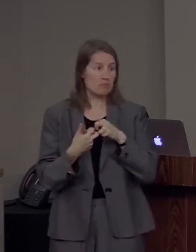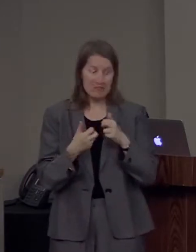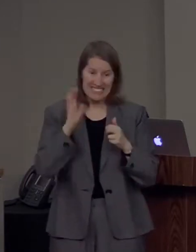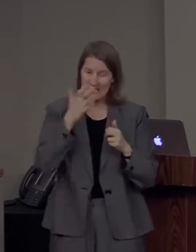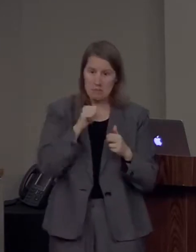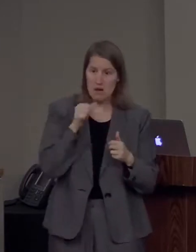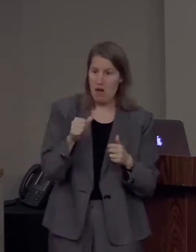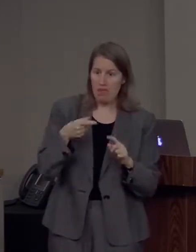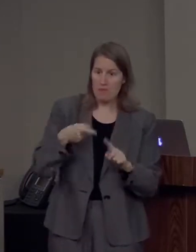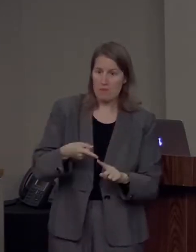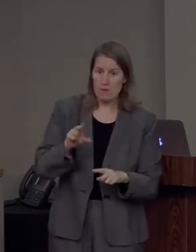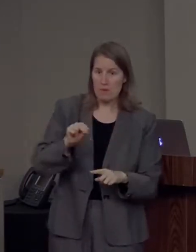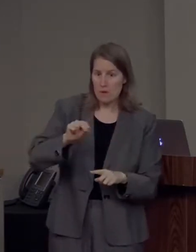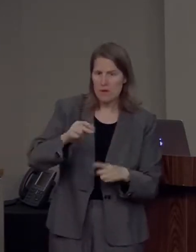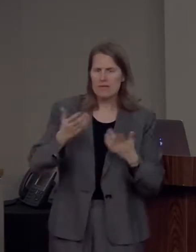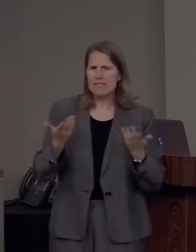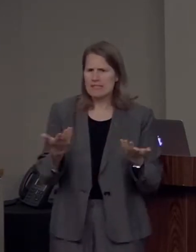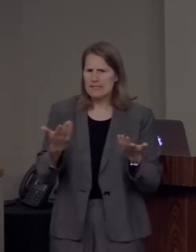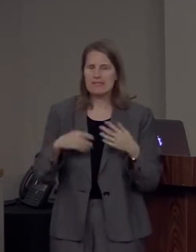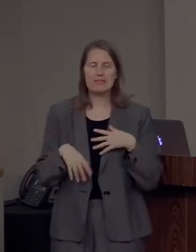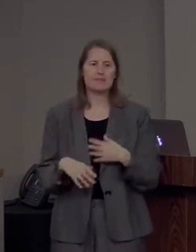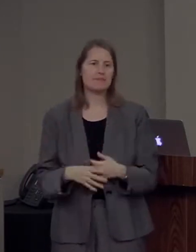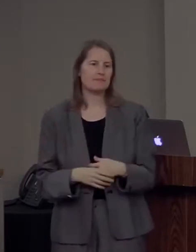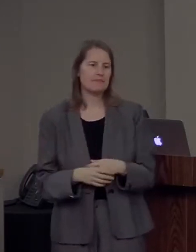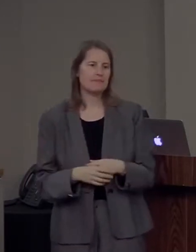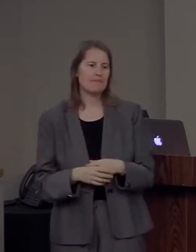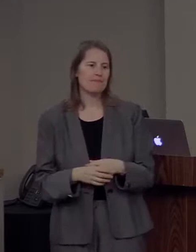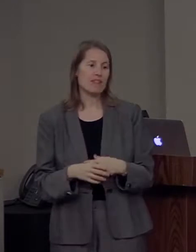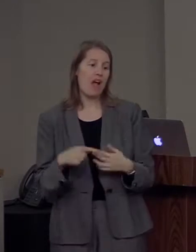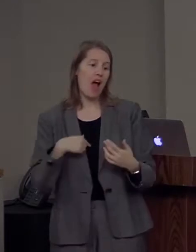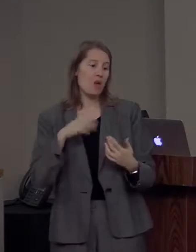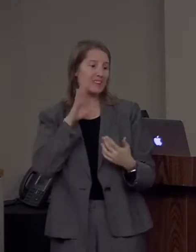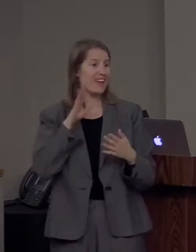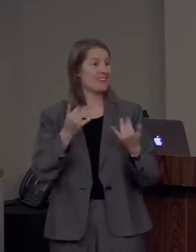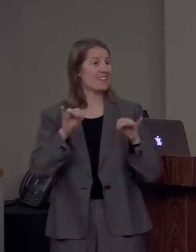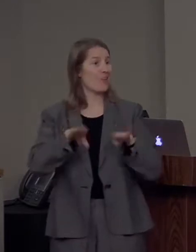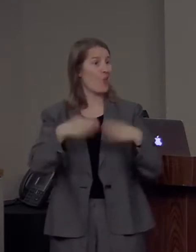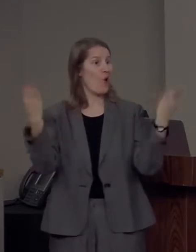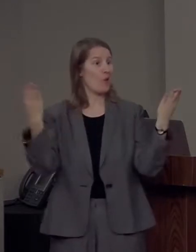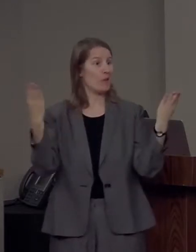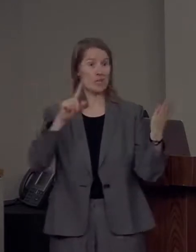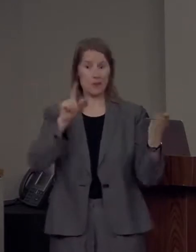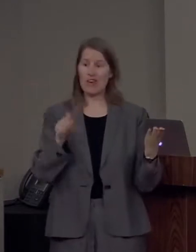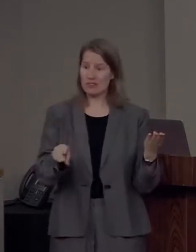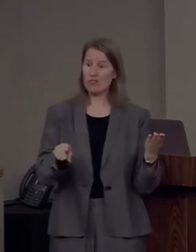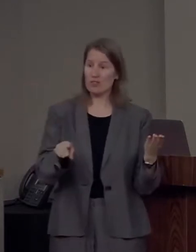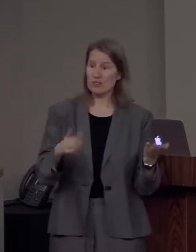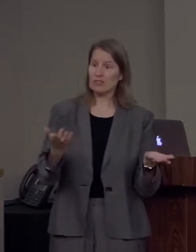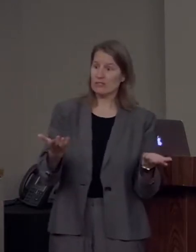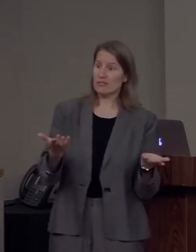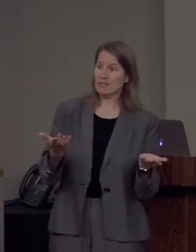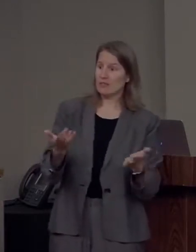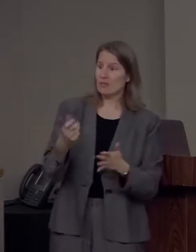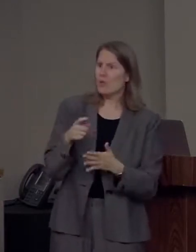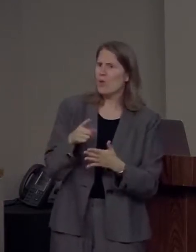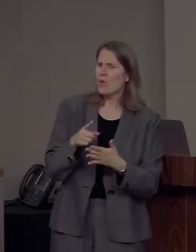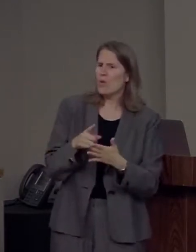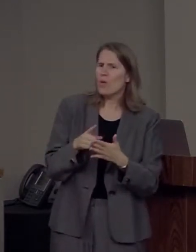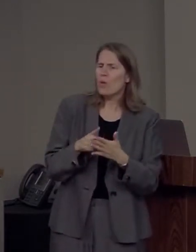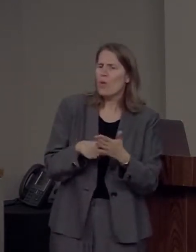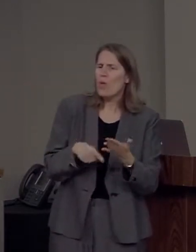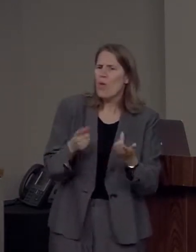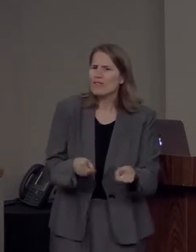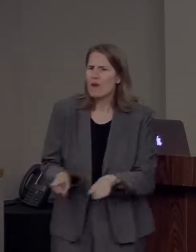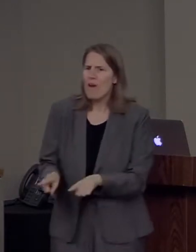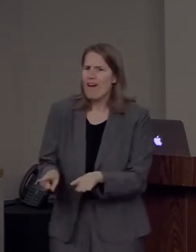correct. And so it remains to be seen whether it's sort of whether there's some other hidden